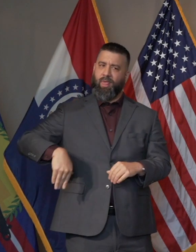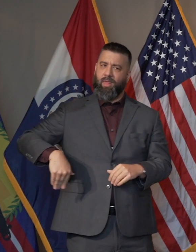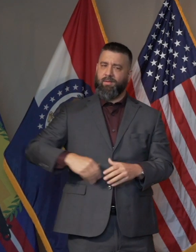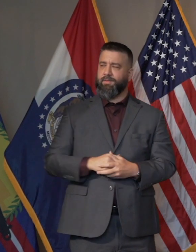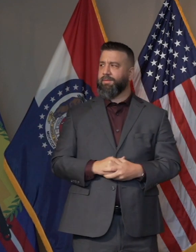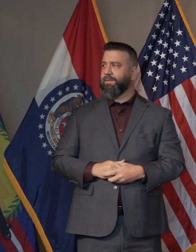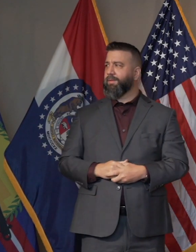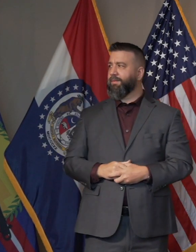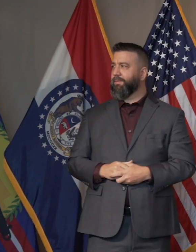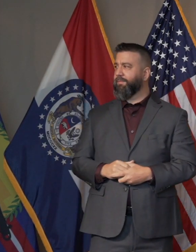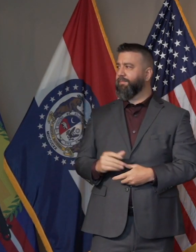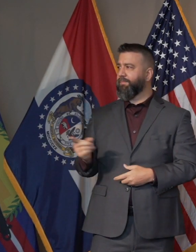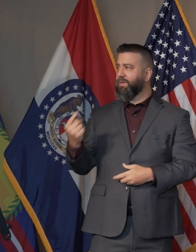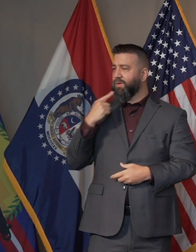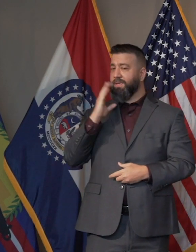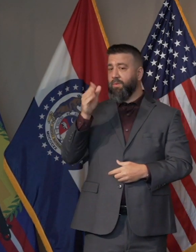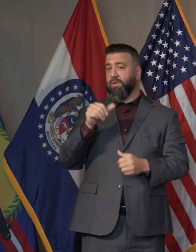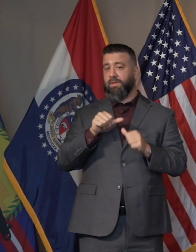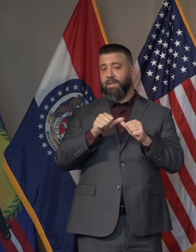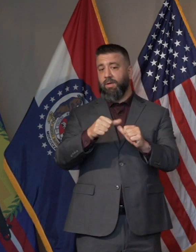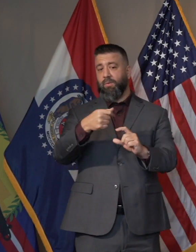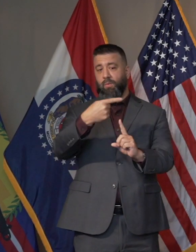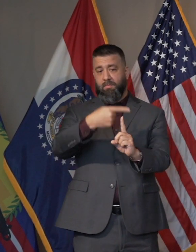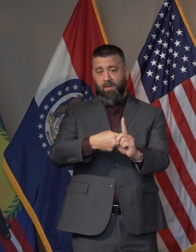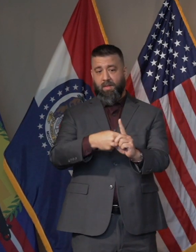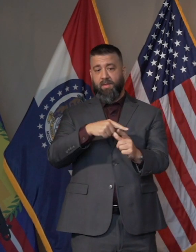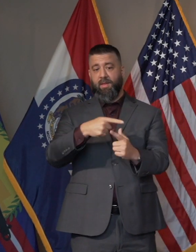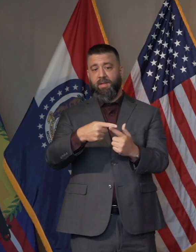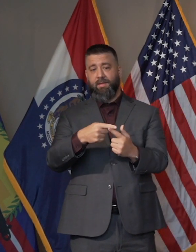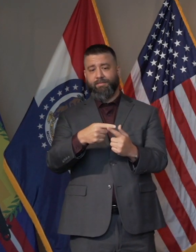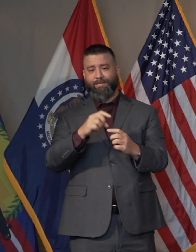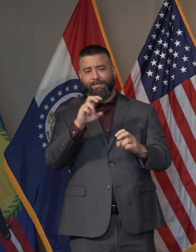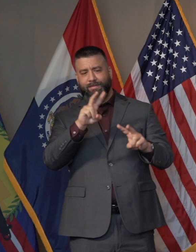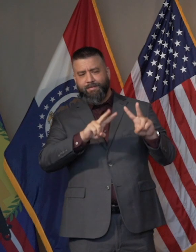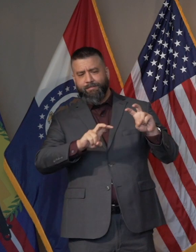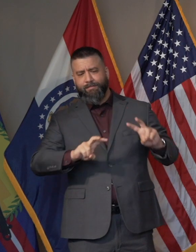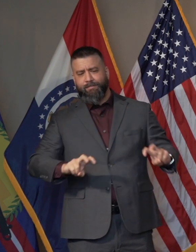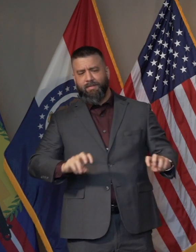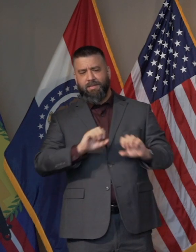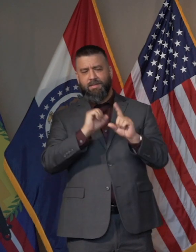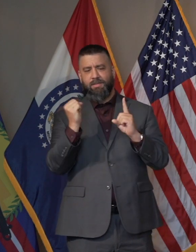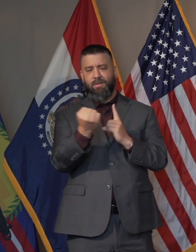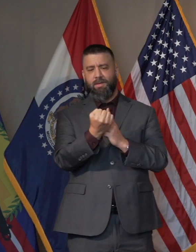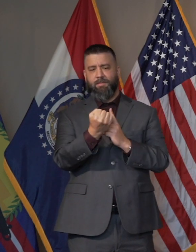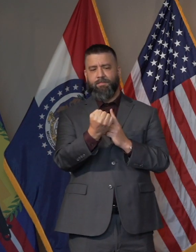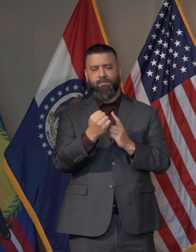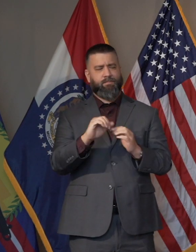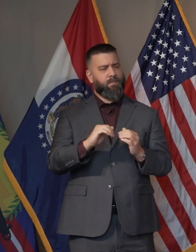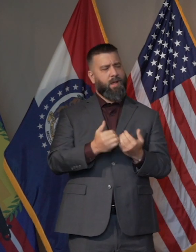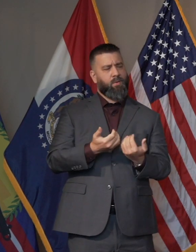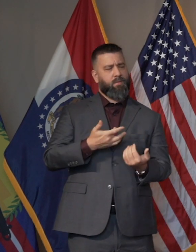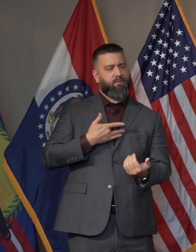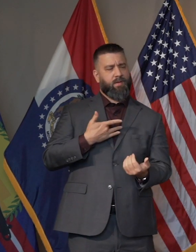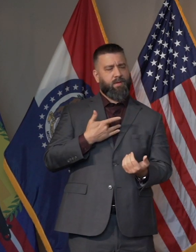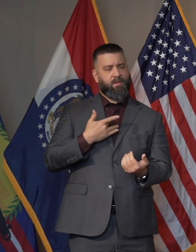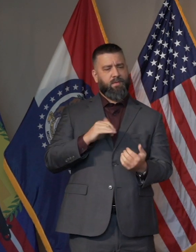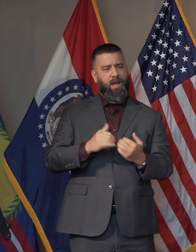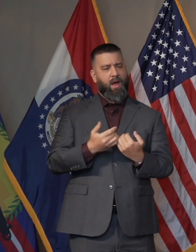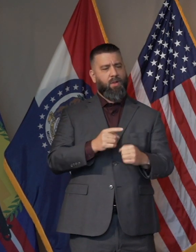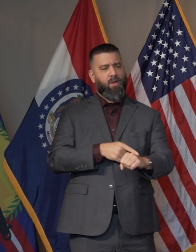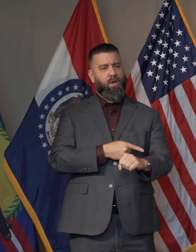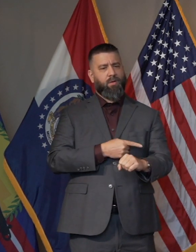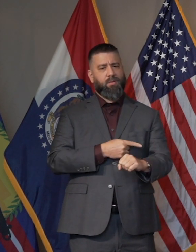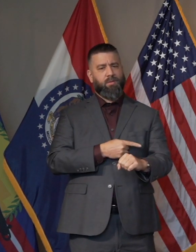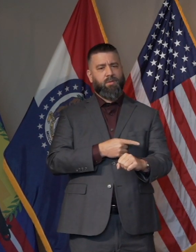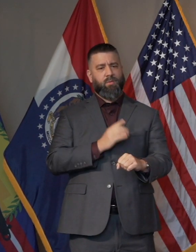know you said this is gonna go on for 4 weeks and then a reevaluation period. What's your feeling about how long realistically we're